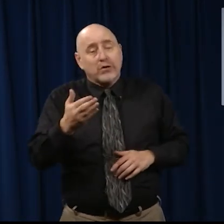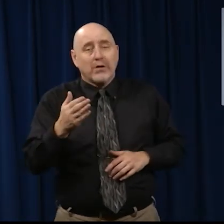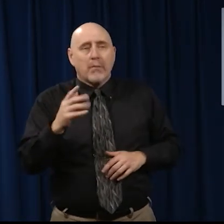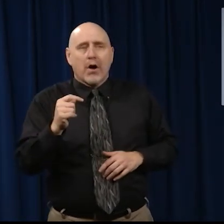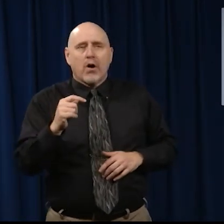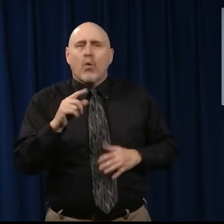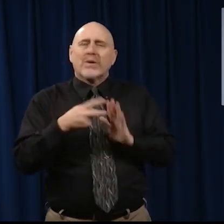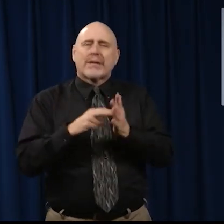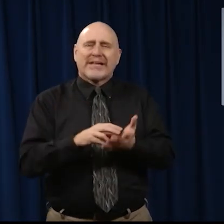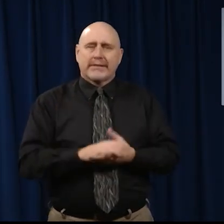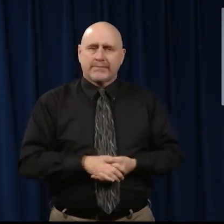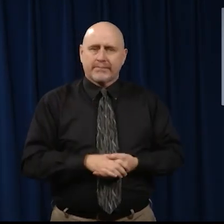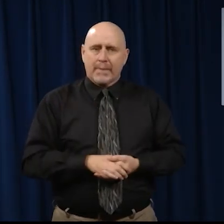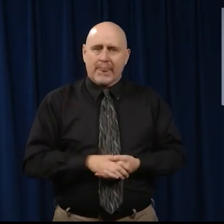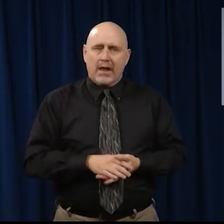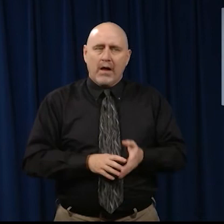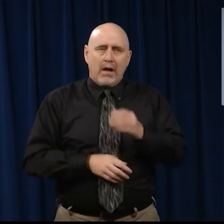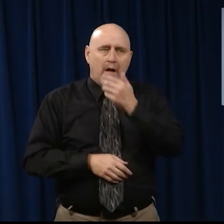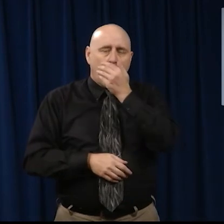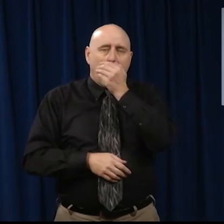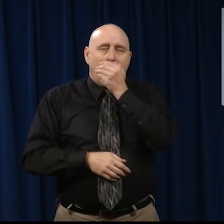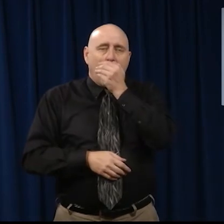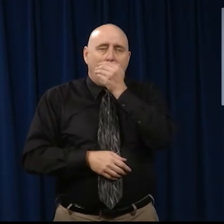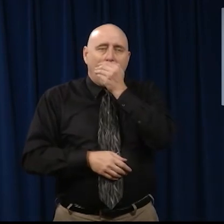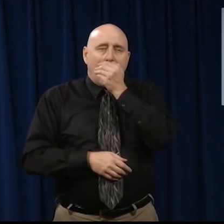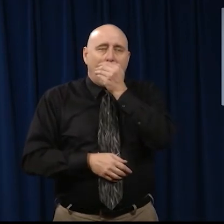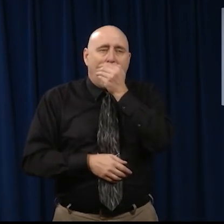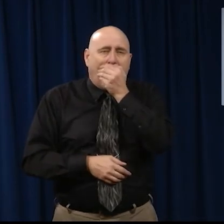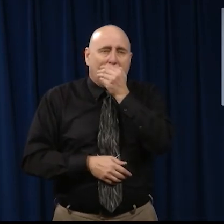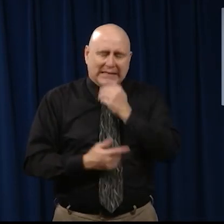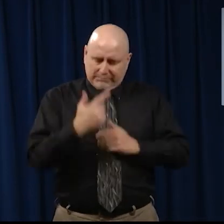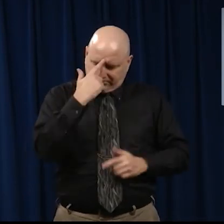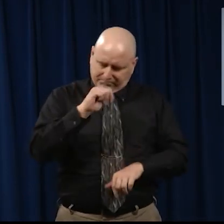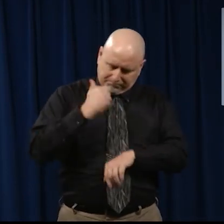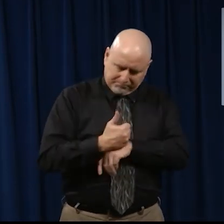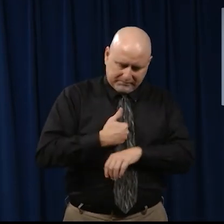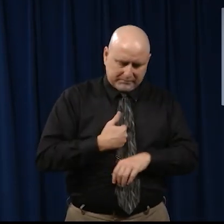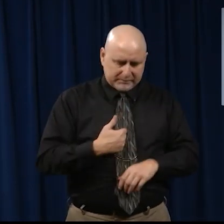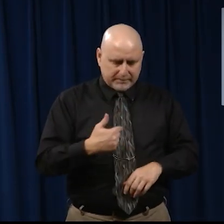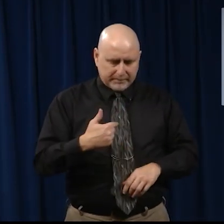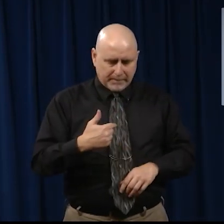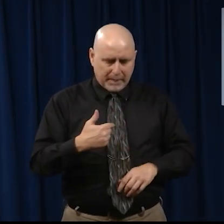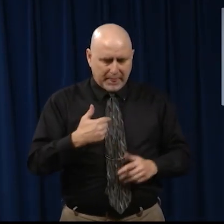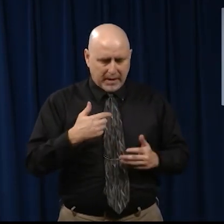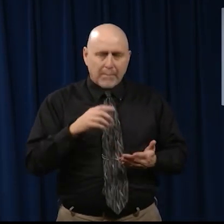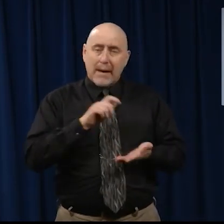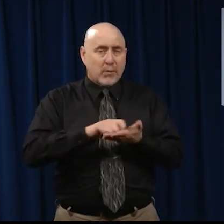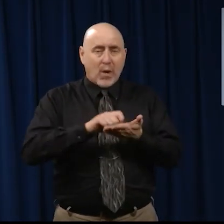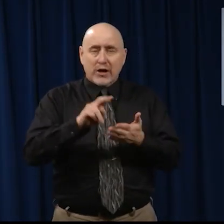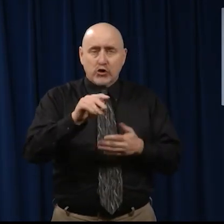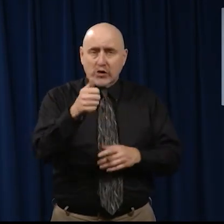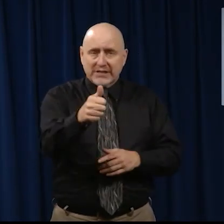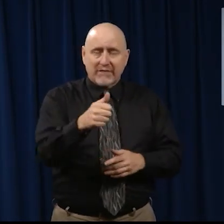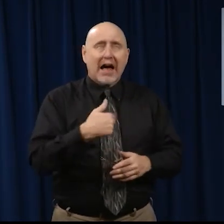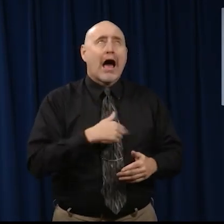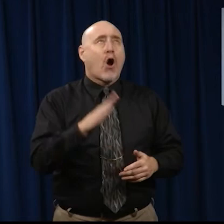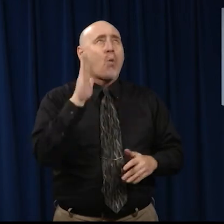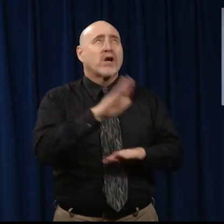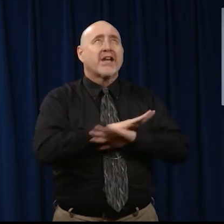not going to go too far. Well, what in the world does that mean? No, I mean saying something to yourself like this. Write yourself a note. Things I